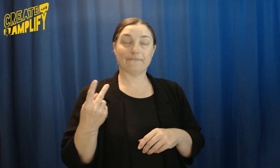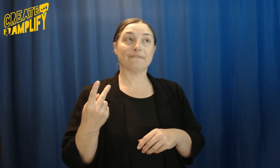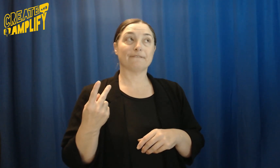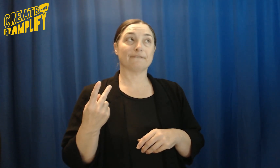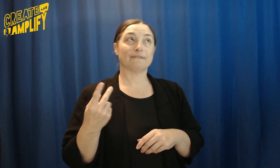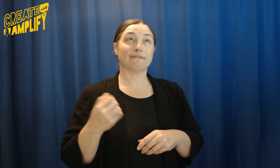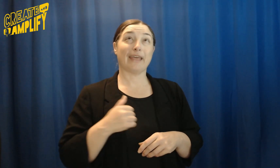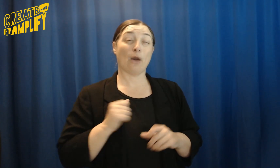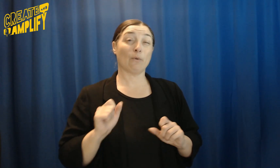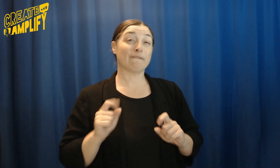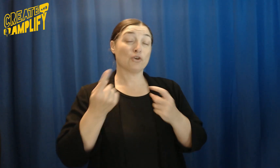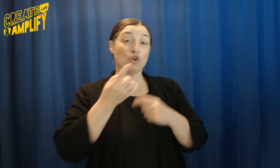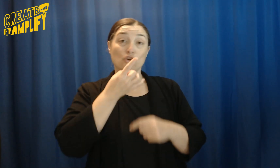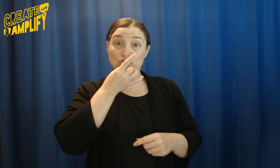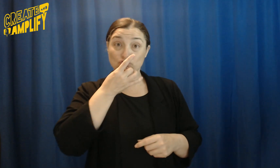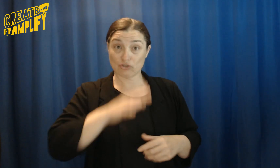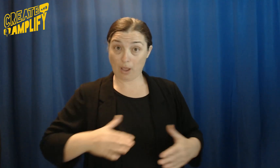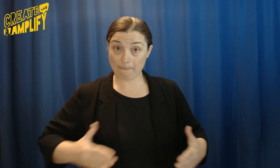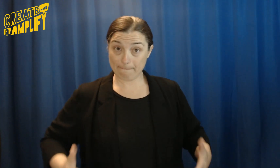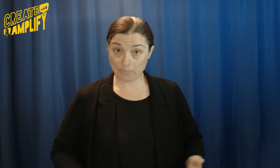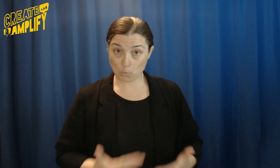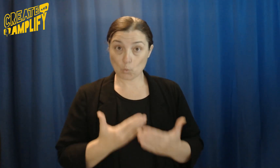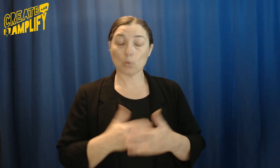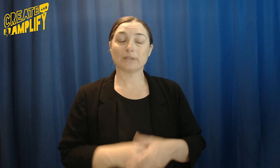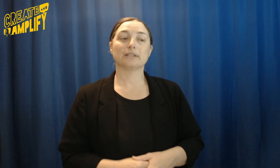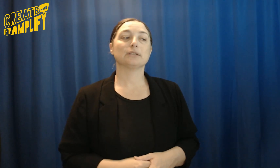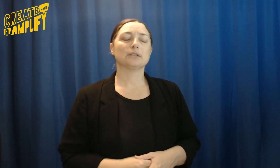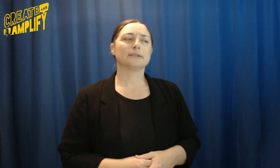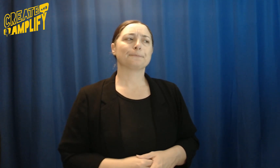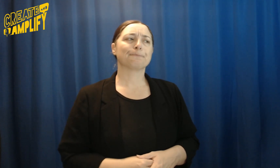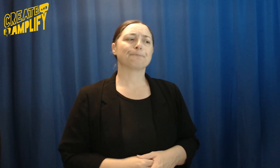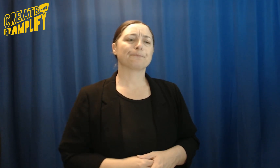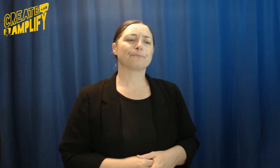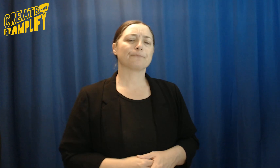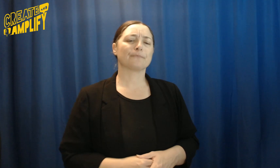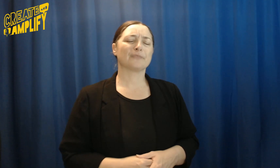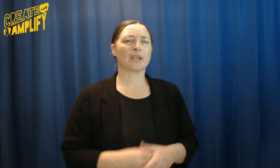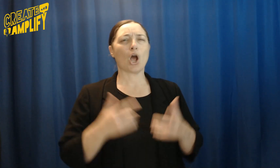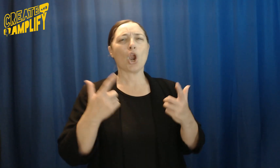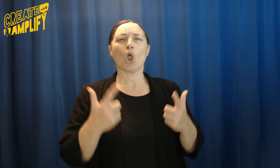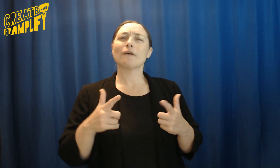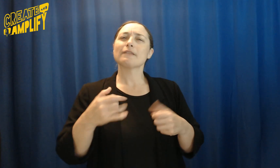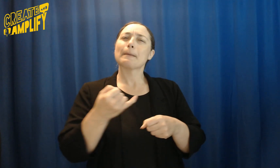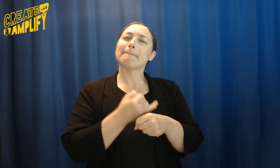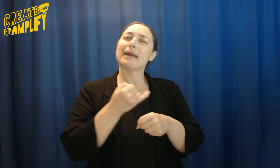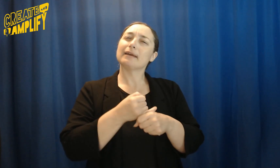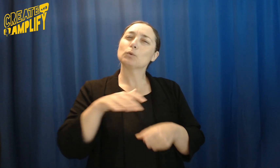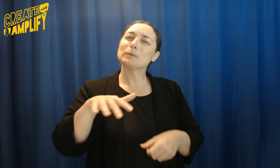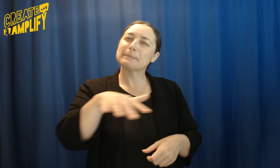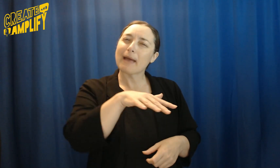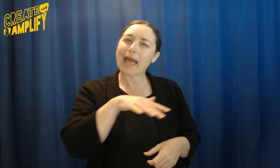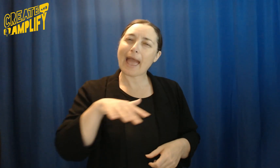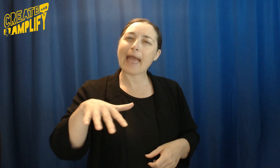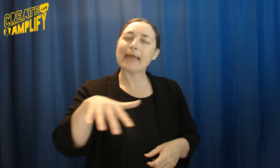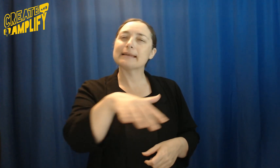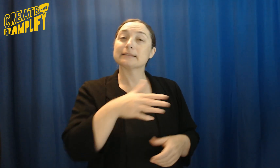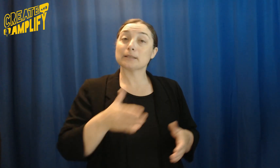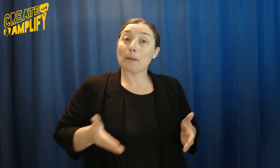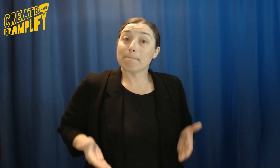first child, and a lot of the medical spaces and birthing spaces were